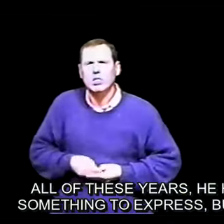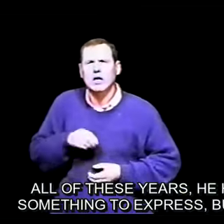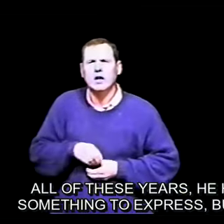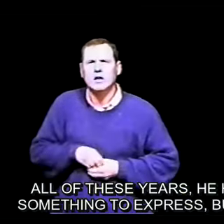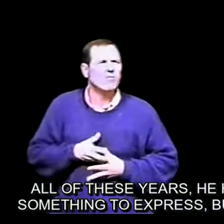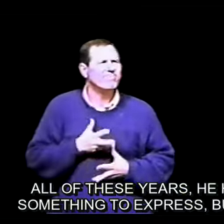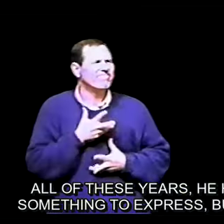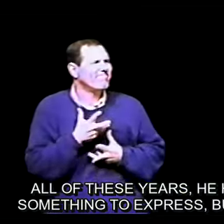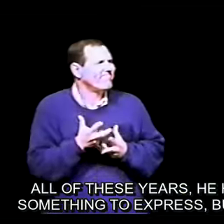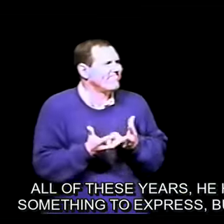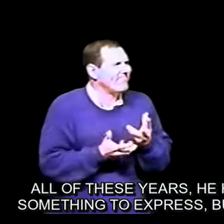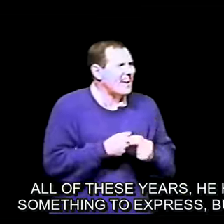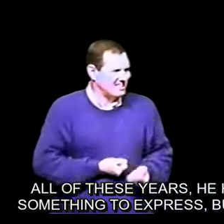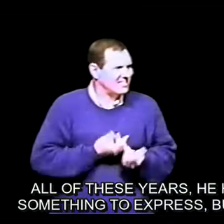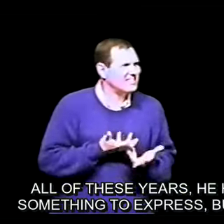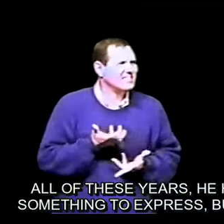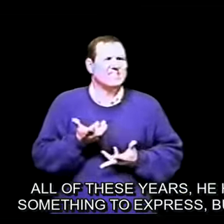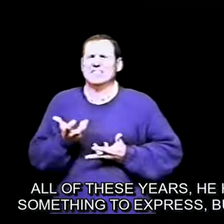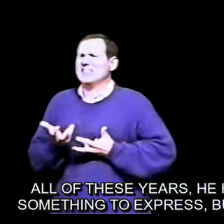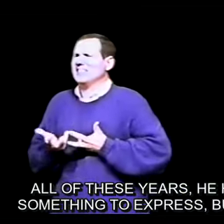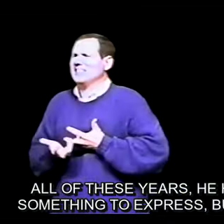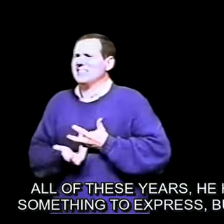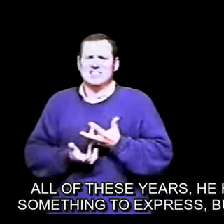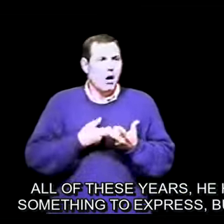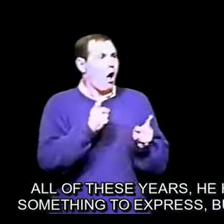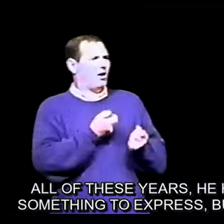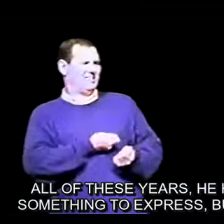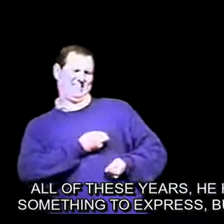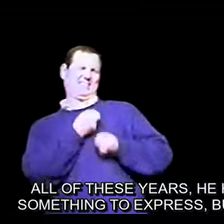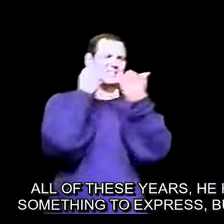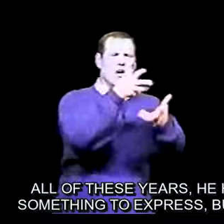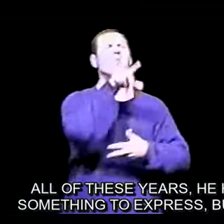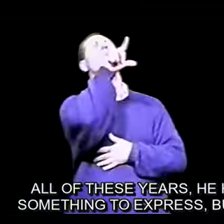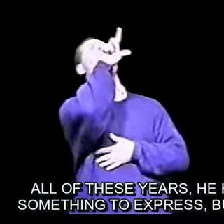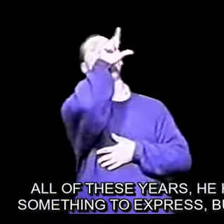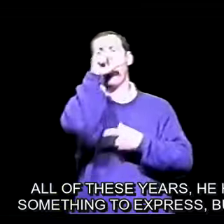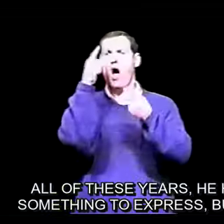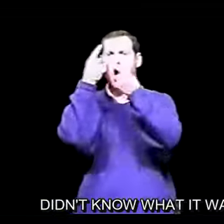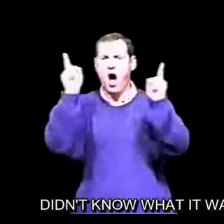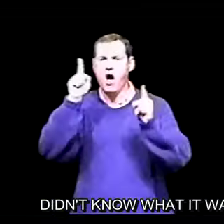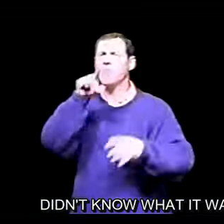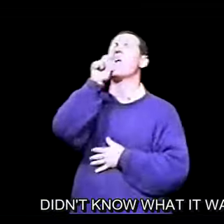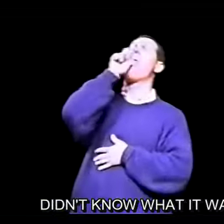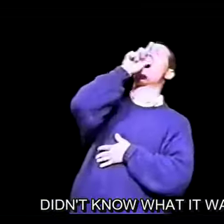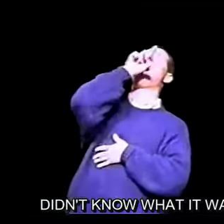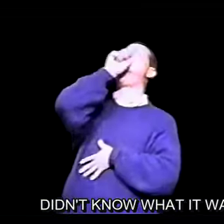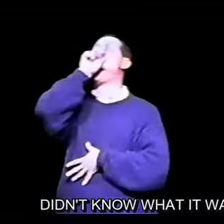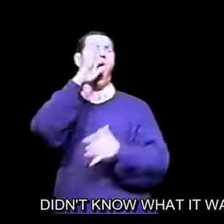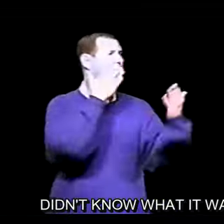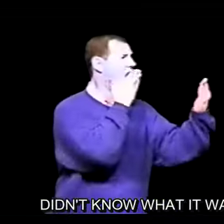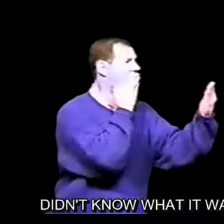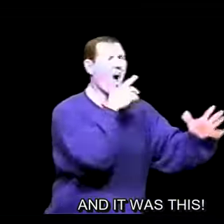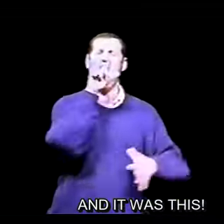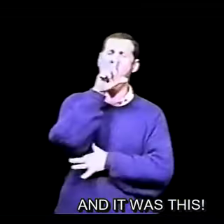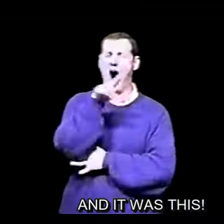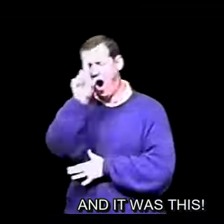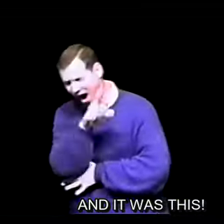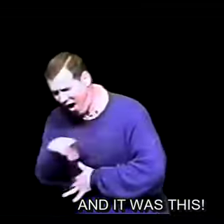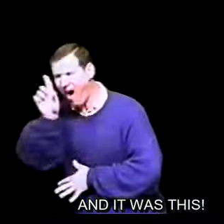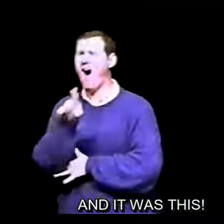of these years he had something to express, but he didn't know what it was. And it was this. And so